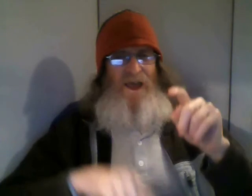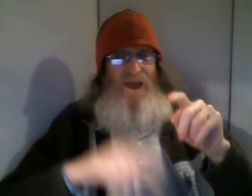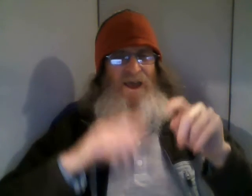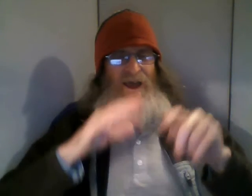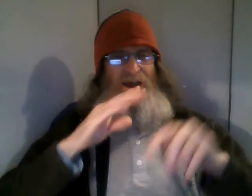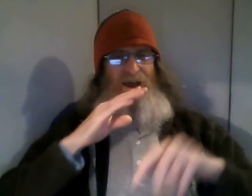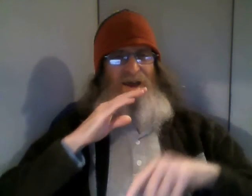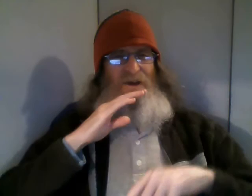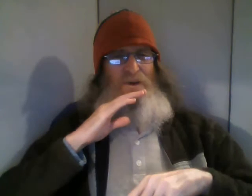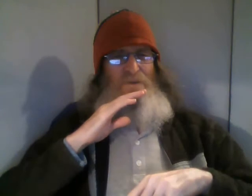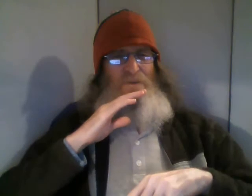it.